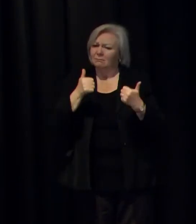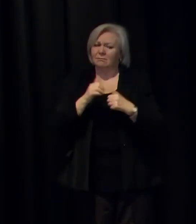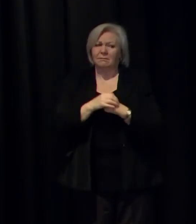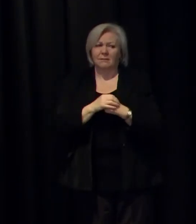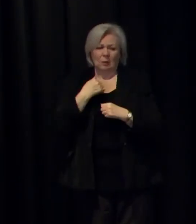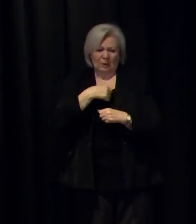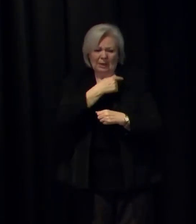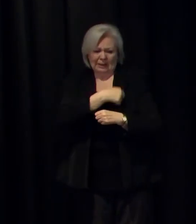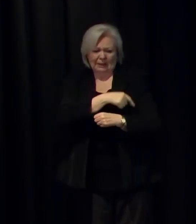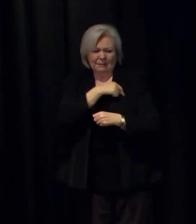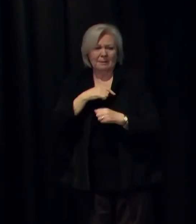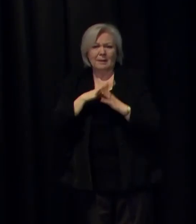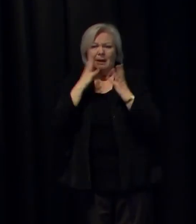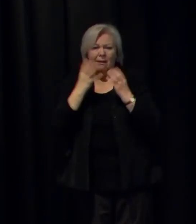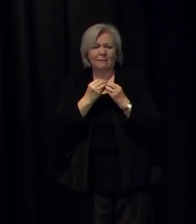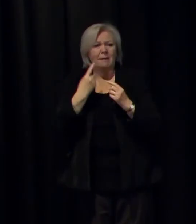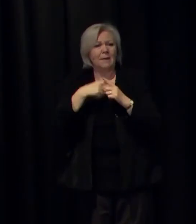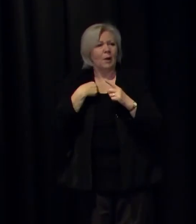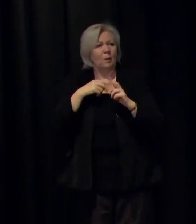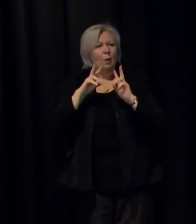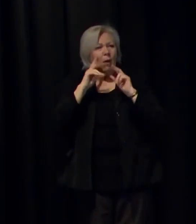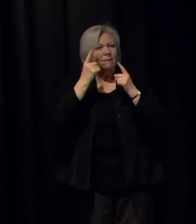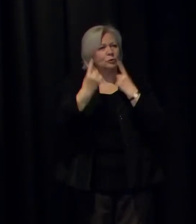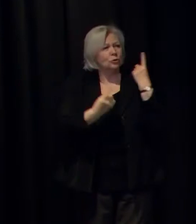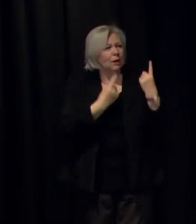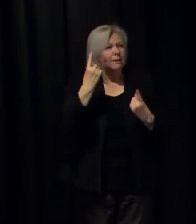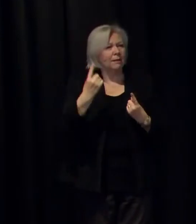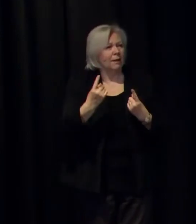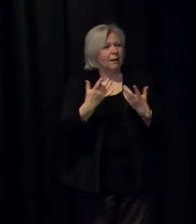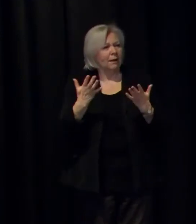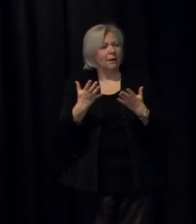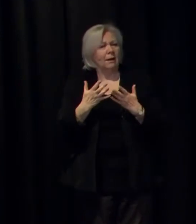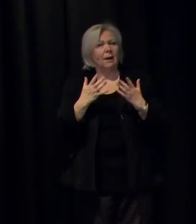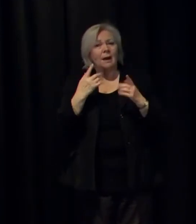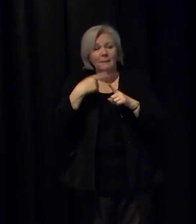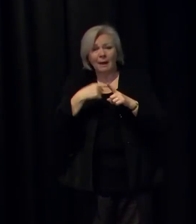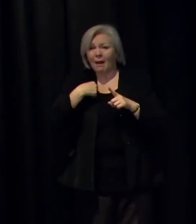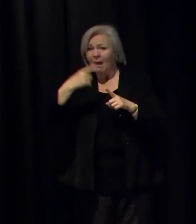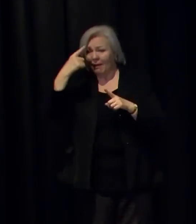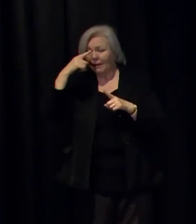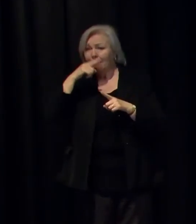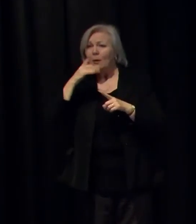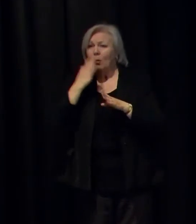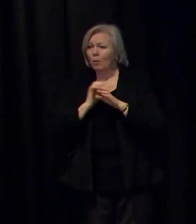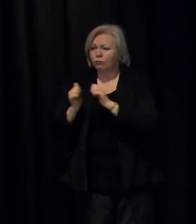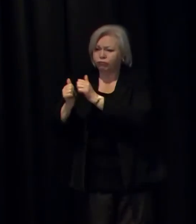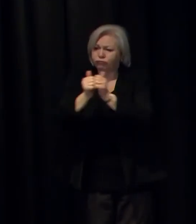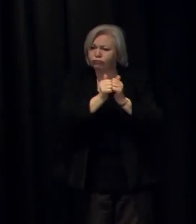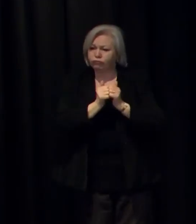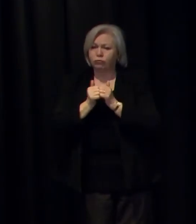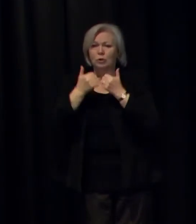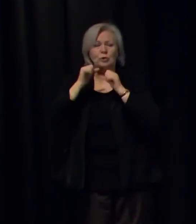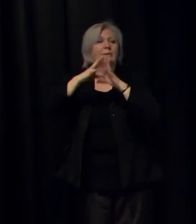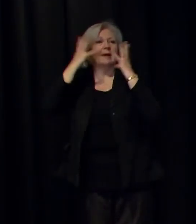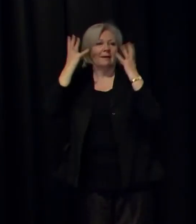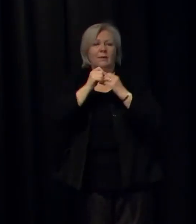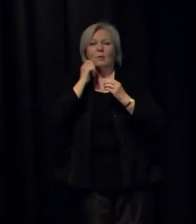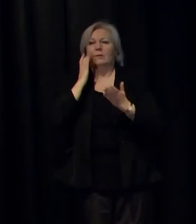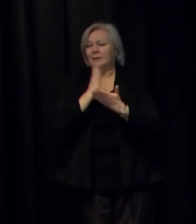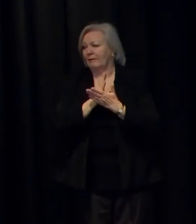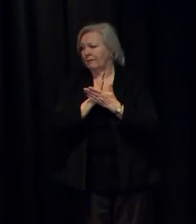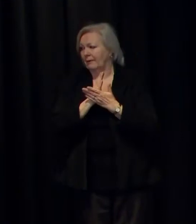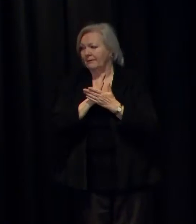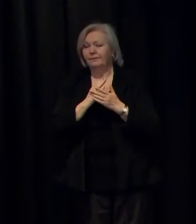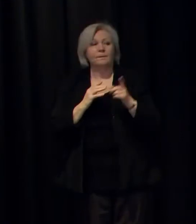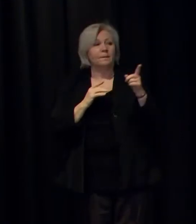absolutely committed, but also compassionate to each other, kind to each other. And I think people will work together to achieve all those things and more. Do you see a